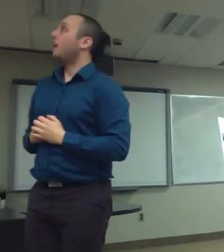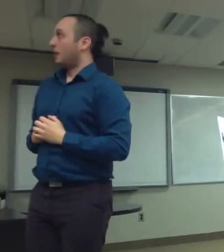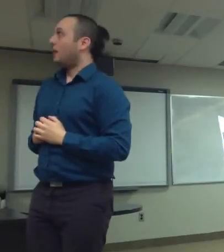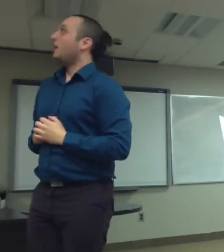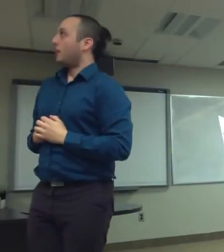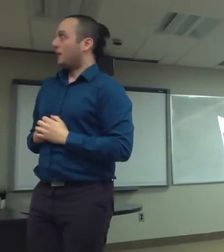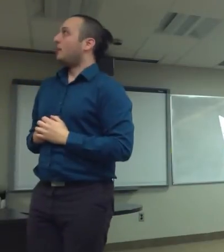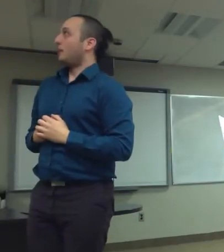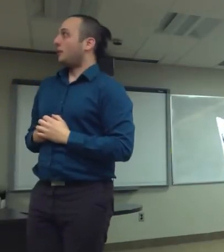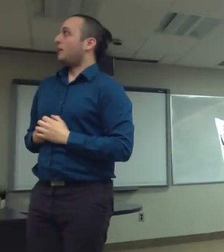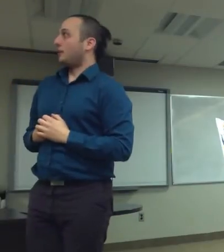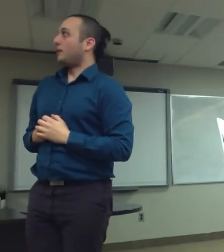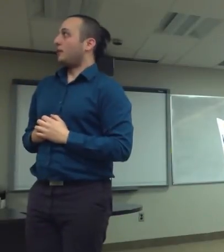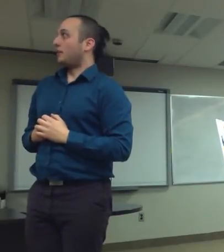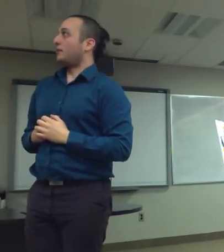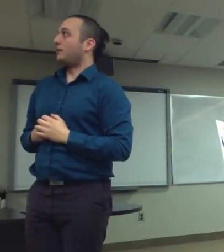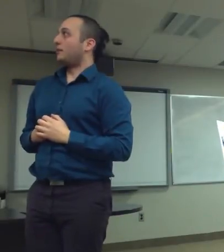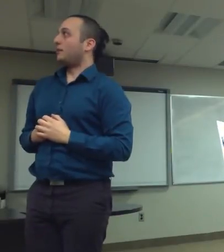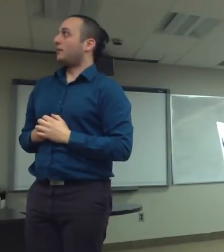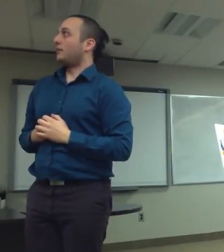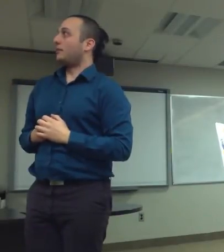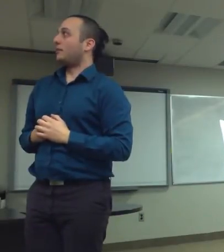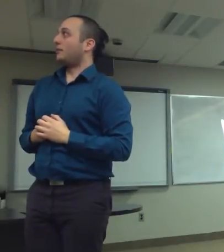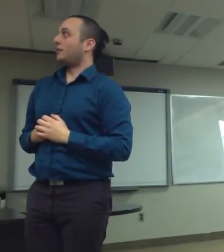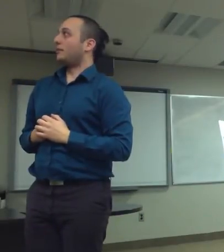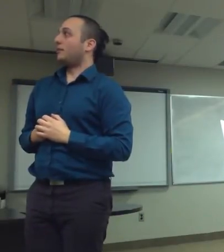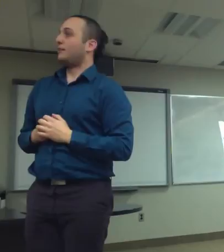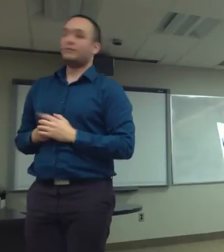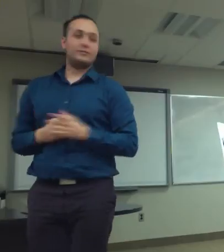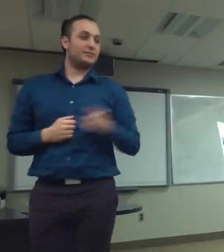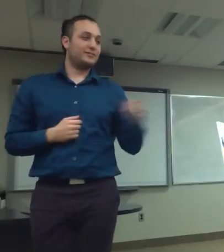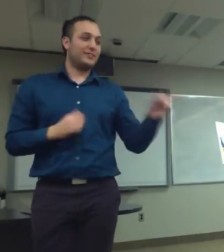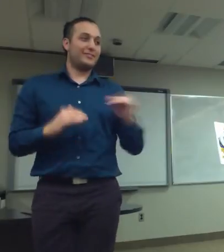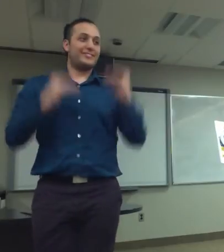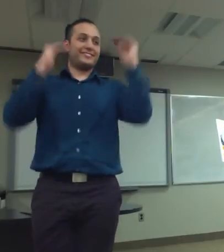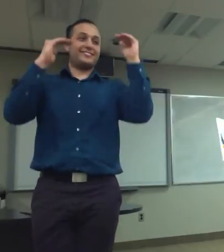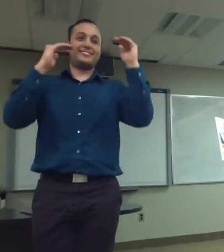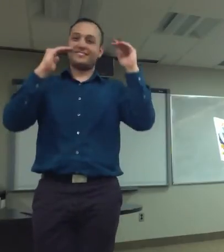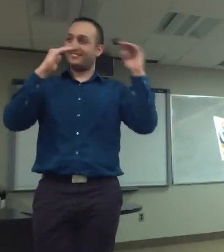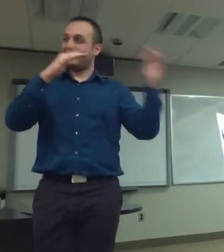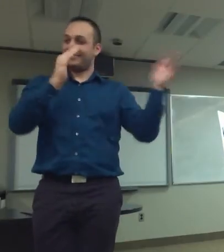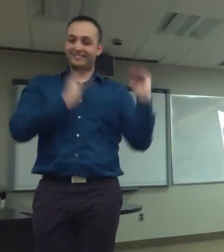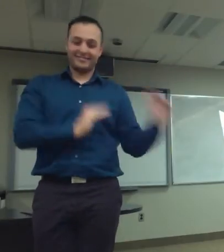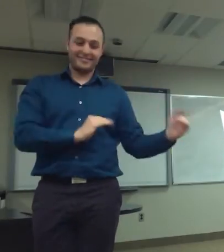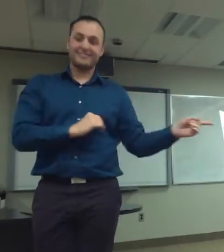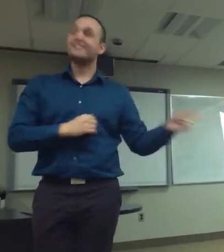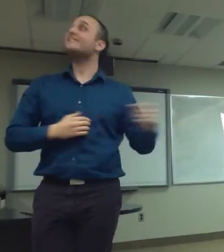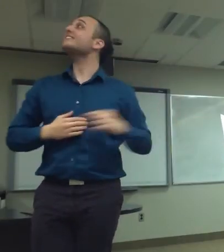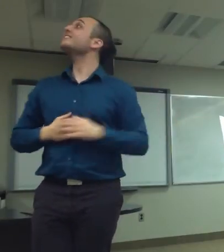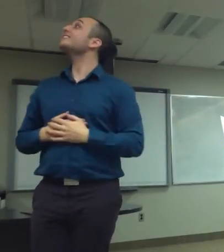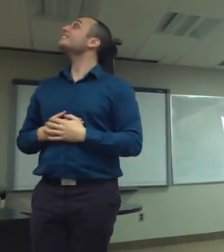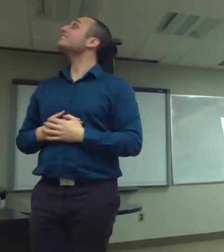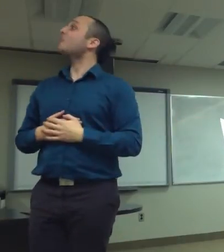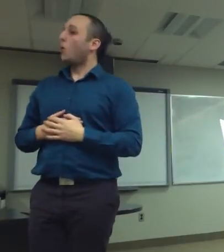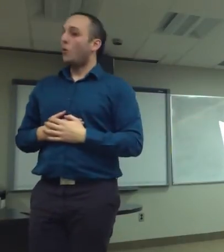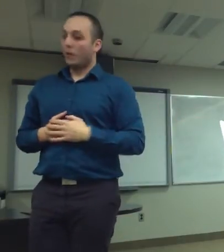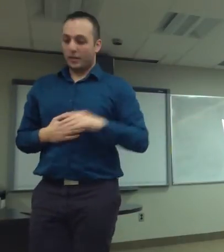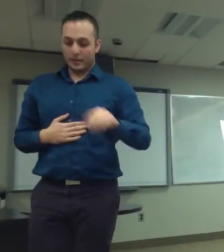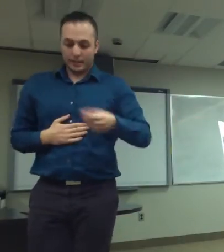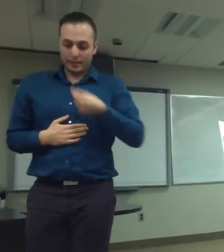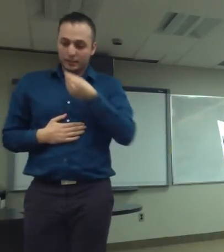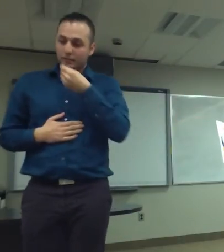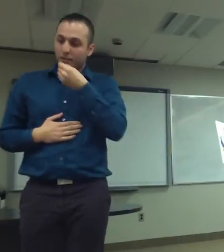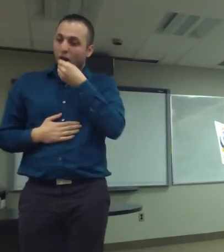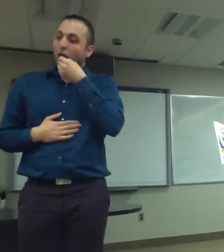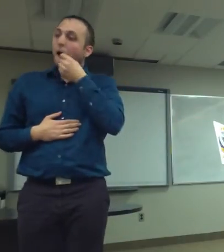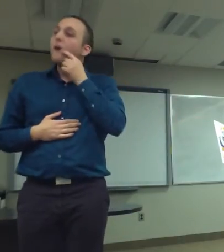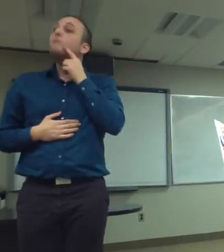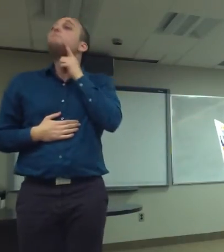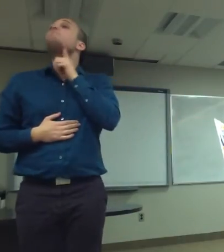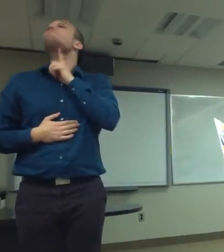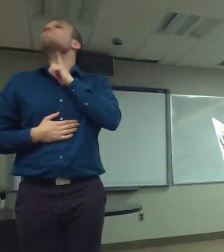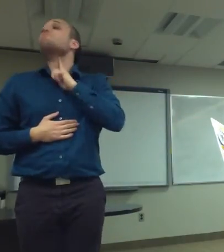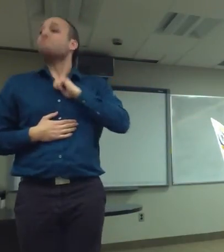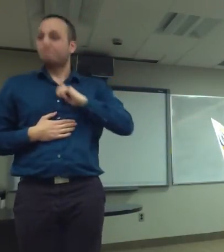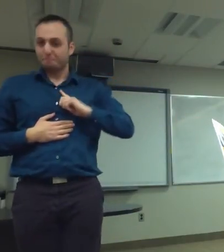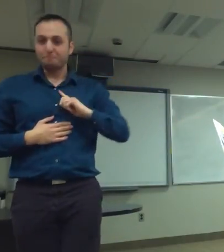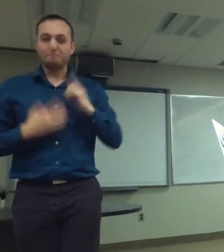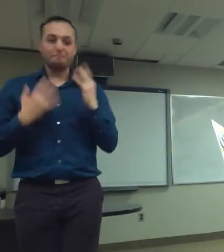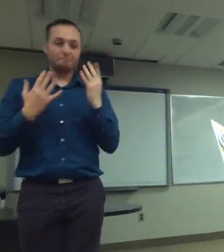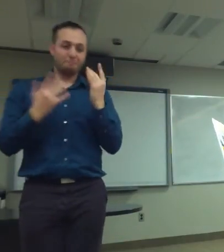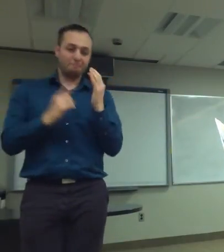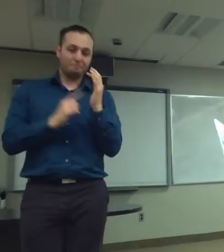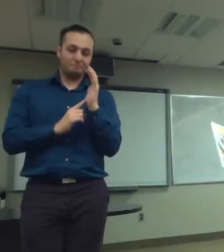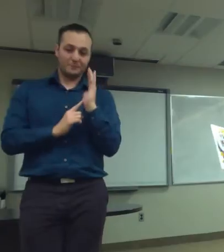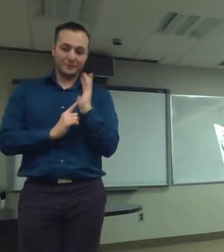The doctor came over and gave Bridget So Bridget took the pill, waited 5 minutes, and jumped into